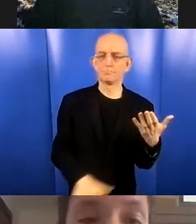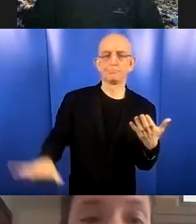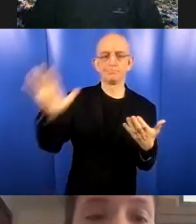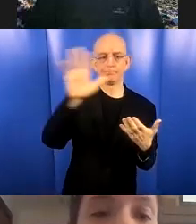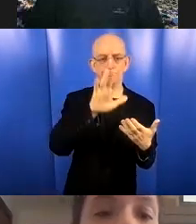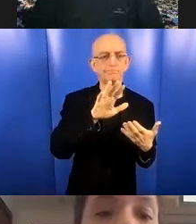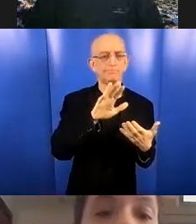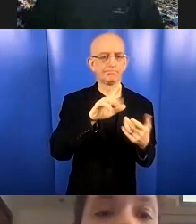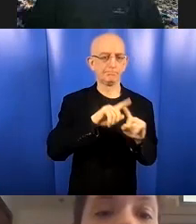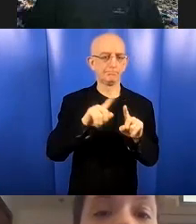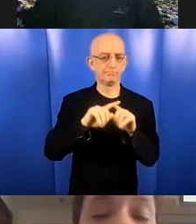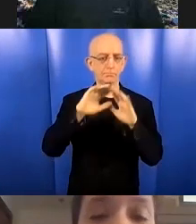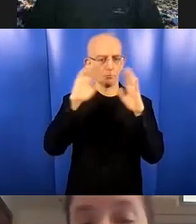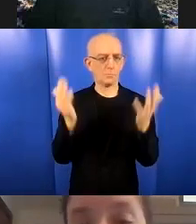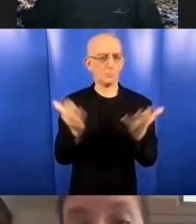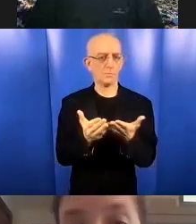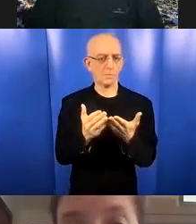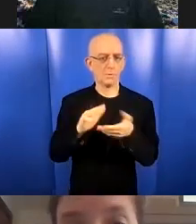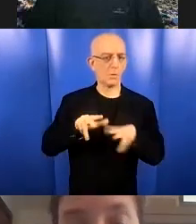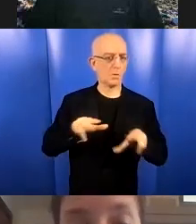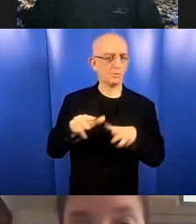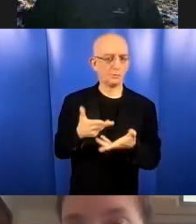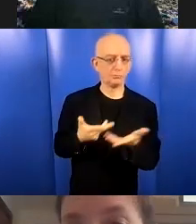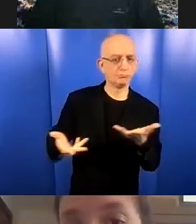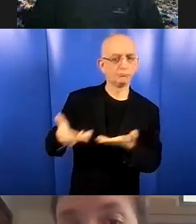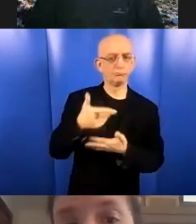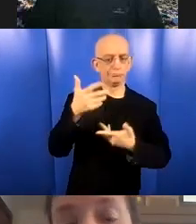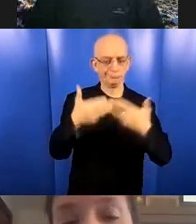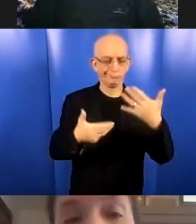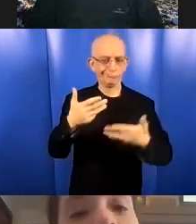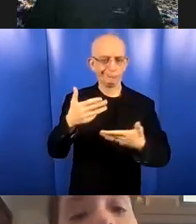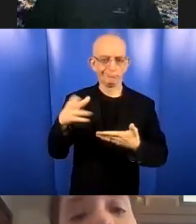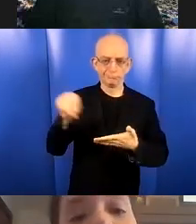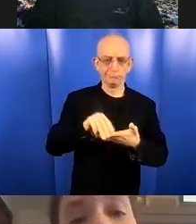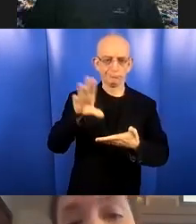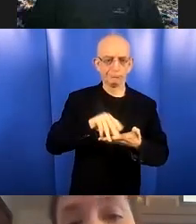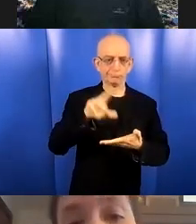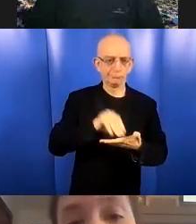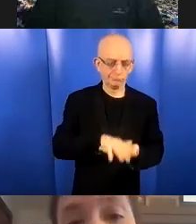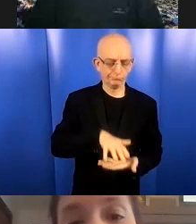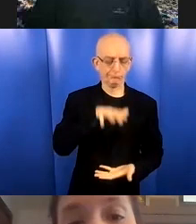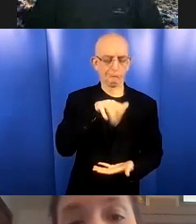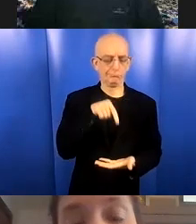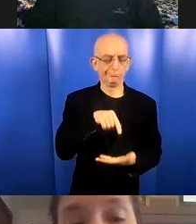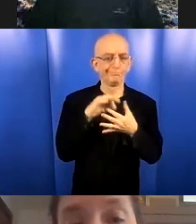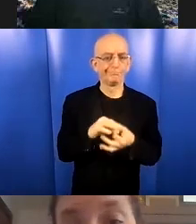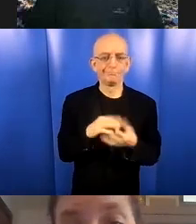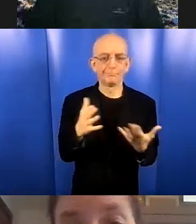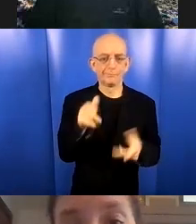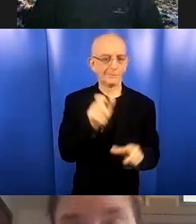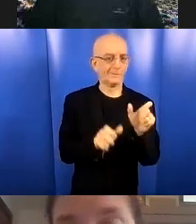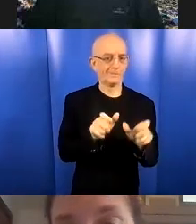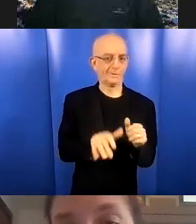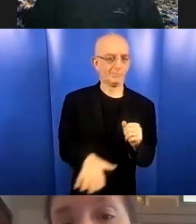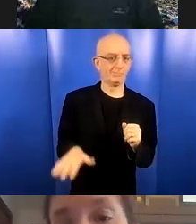cover. And as I said, we are a dynamic online tool. We provide information